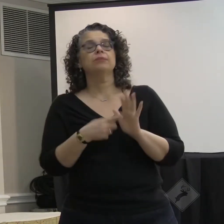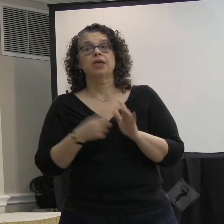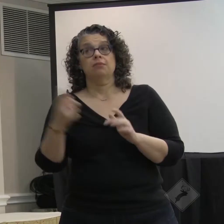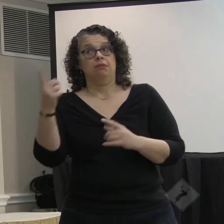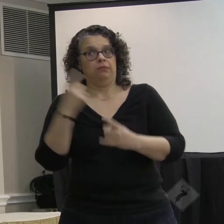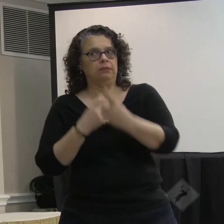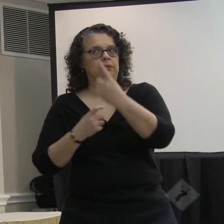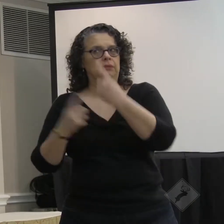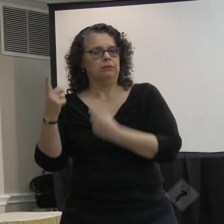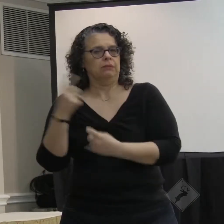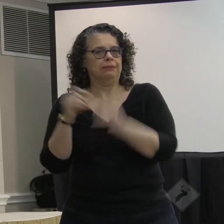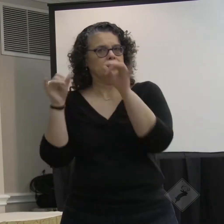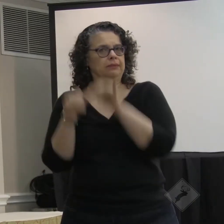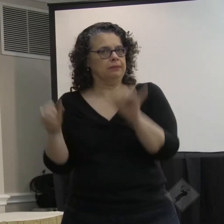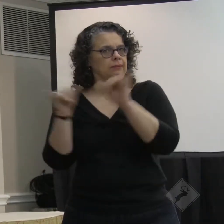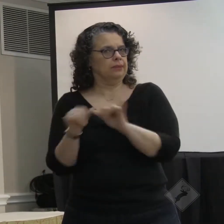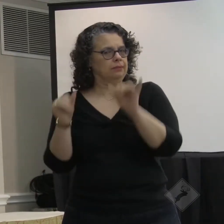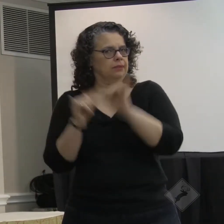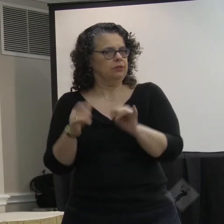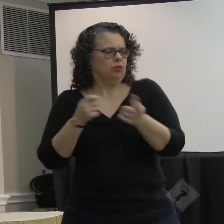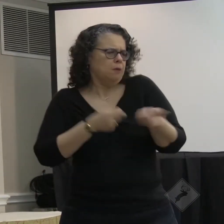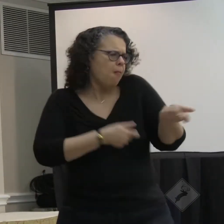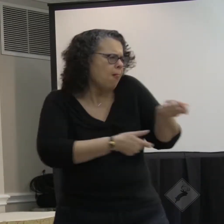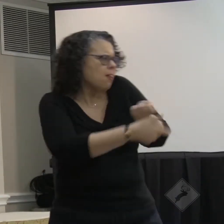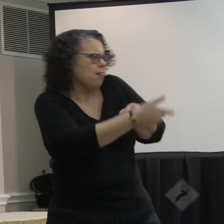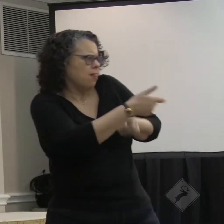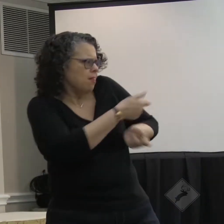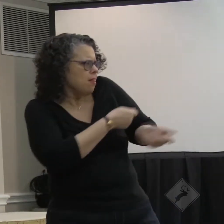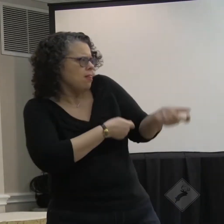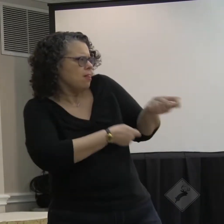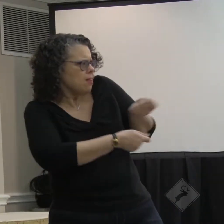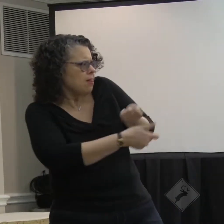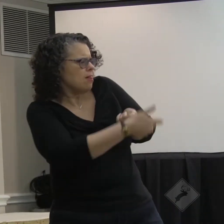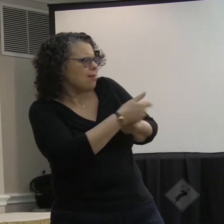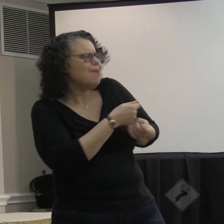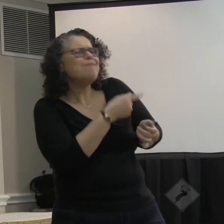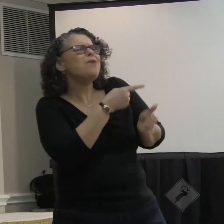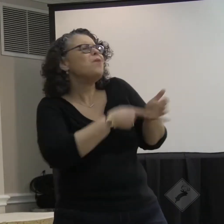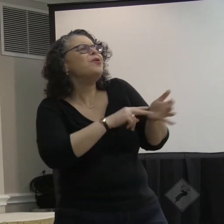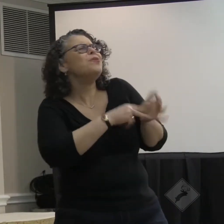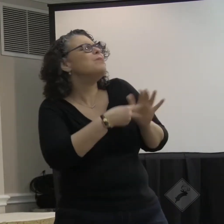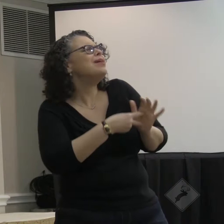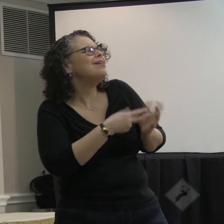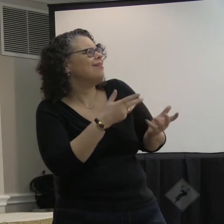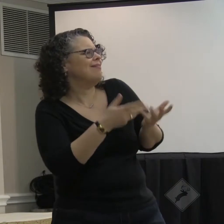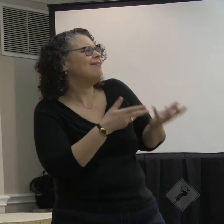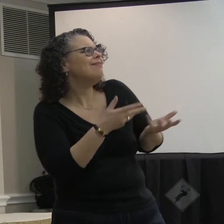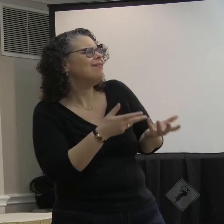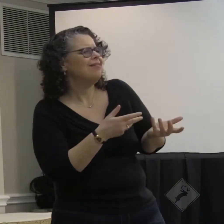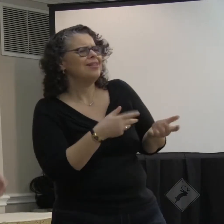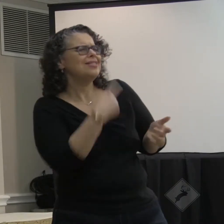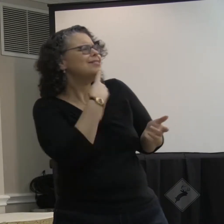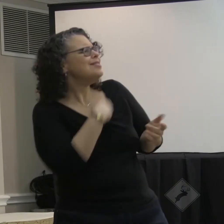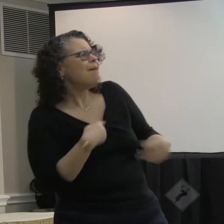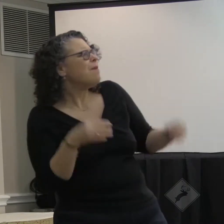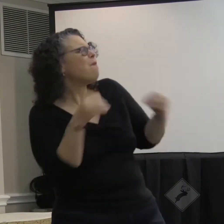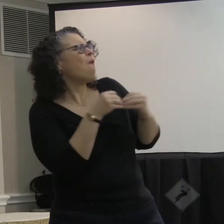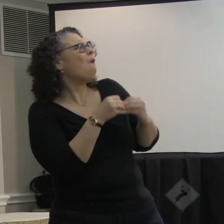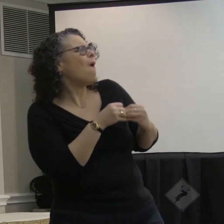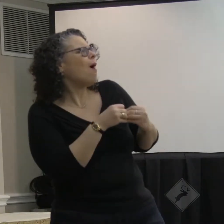question over and over again, trying to pull it out in a different way. Well, what do you mean by that? And tell me